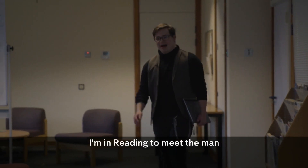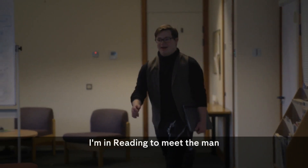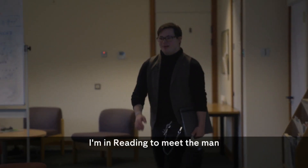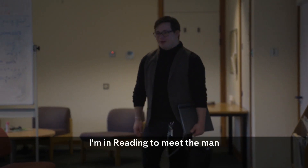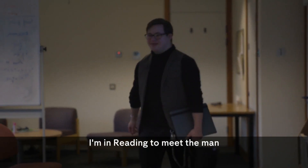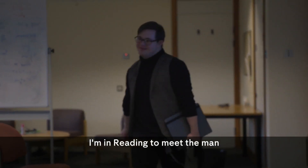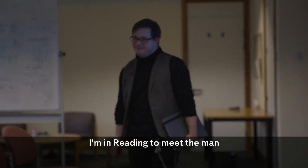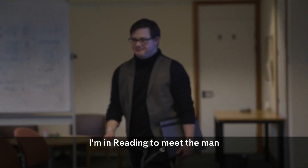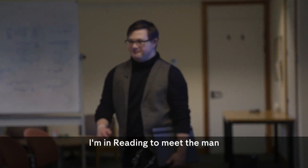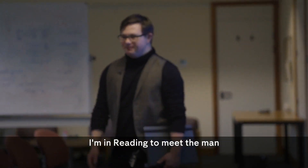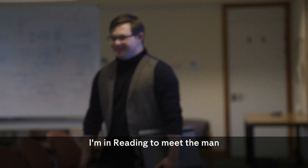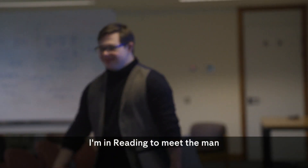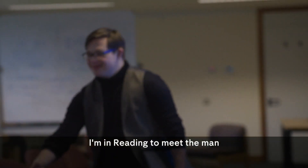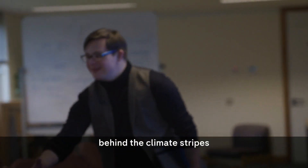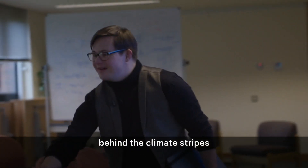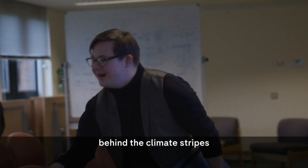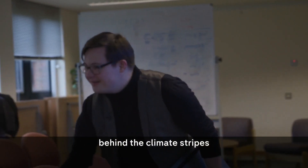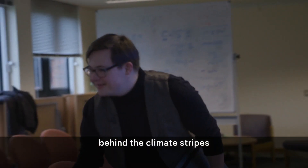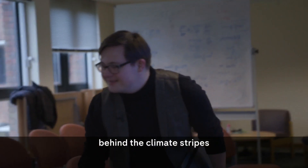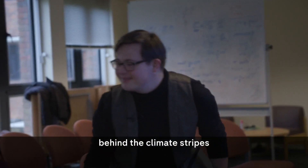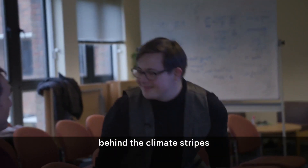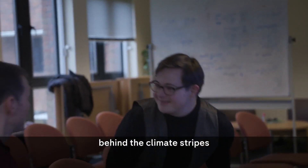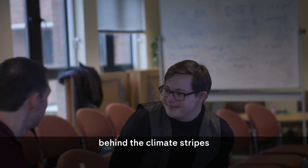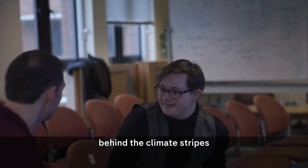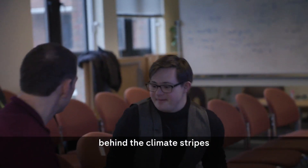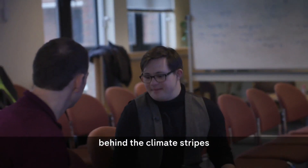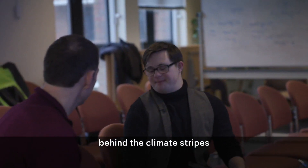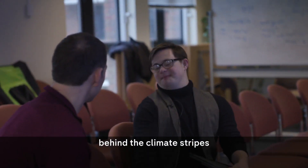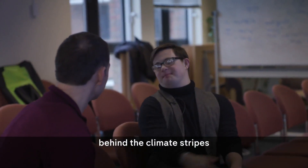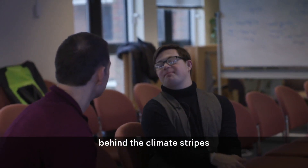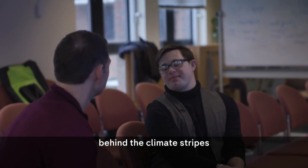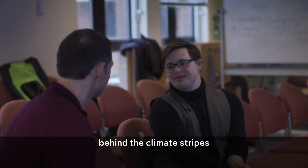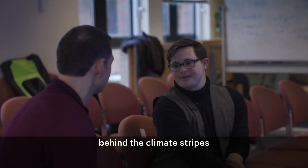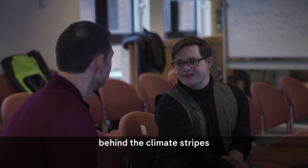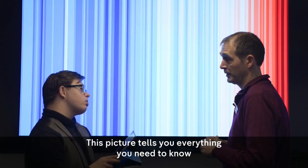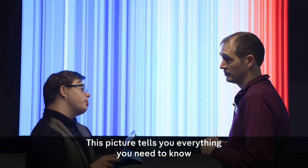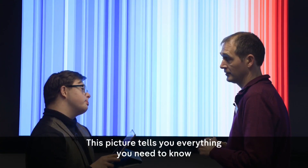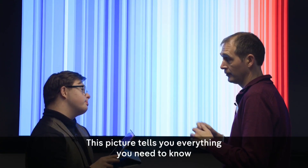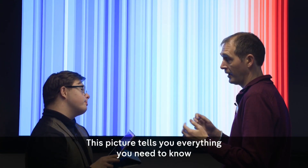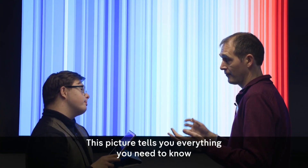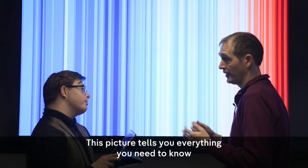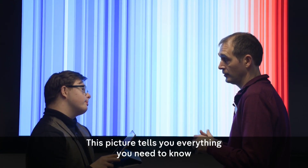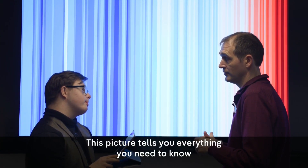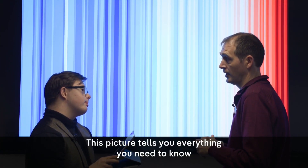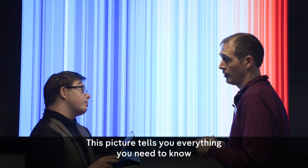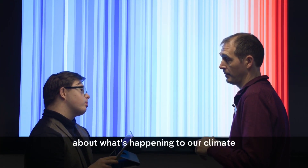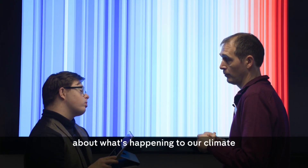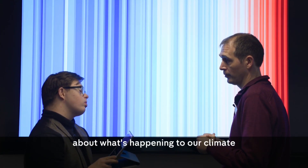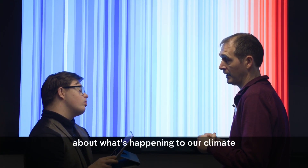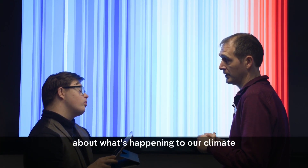Reading to meet the man behind the climate stripes. This picture tells you everything you need to know about what's happening